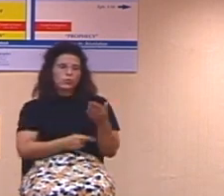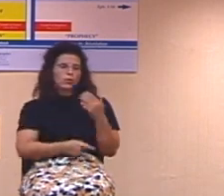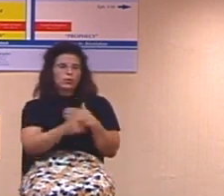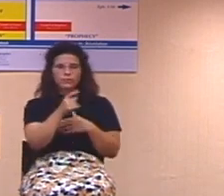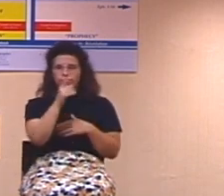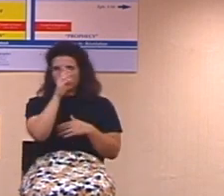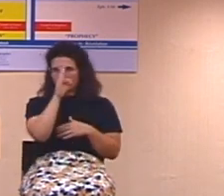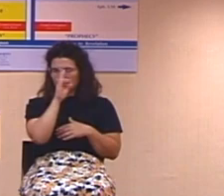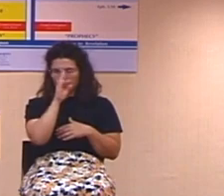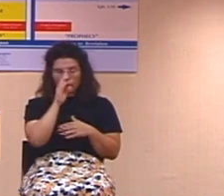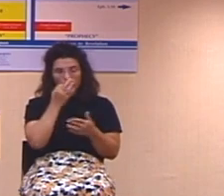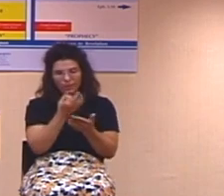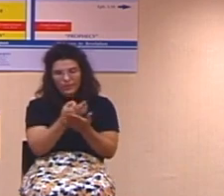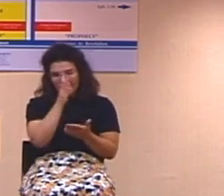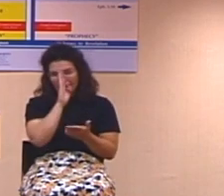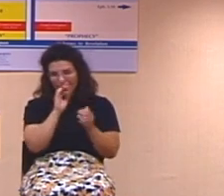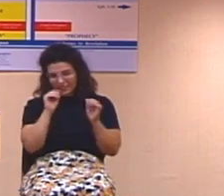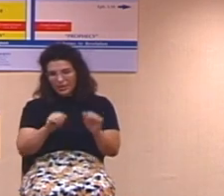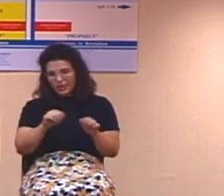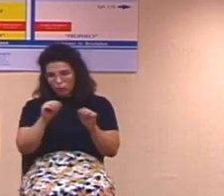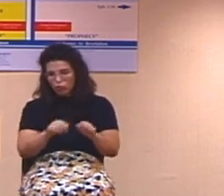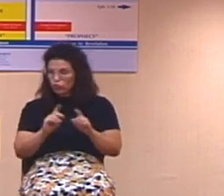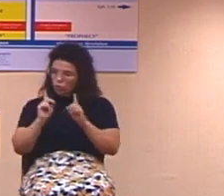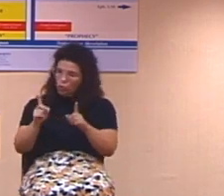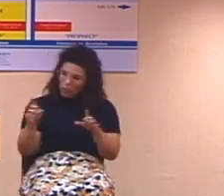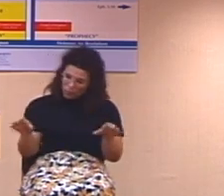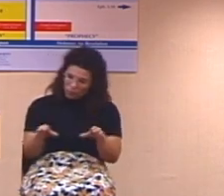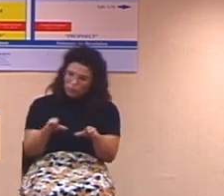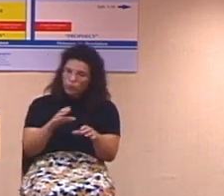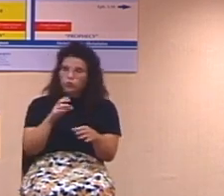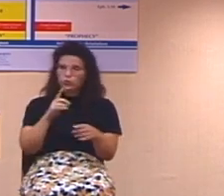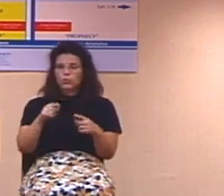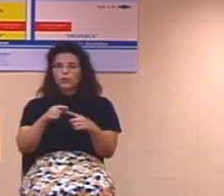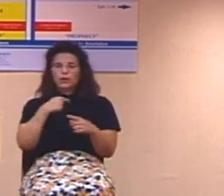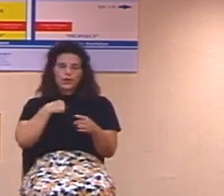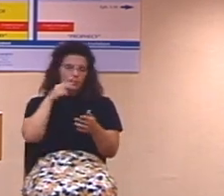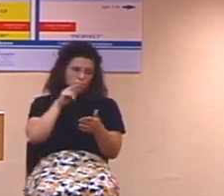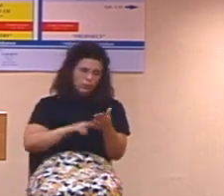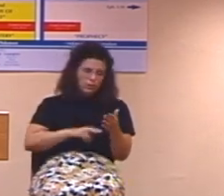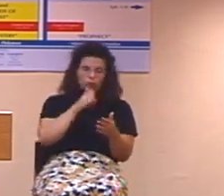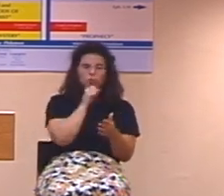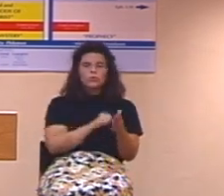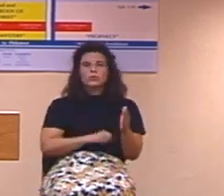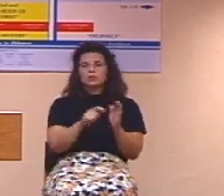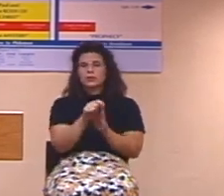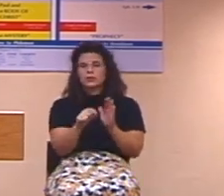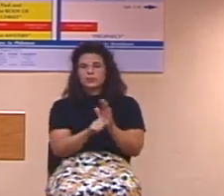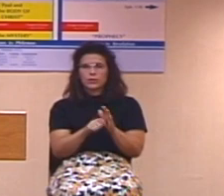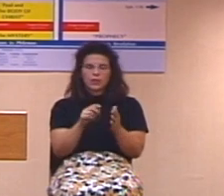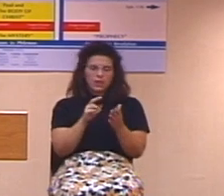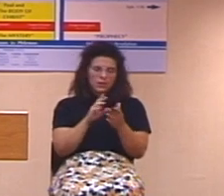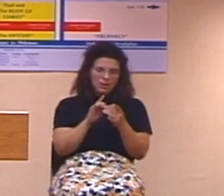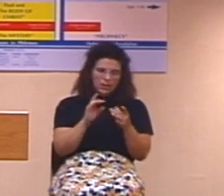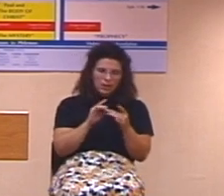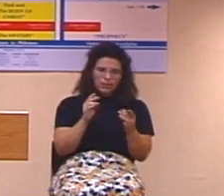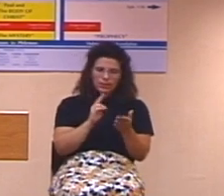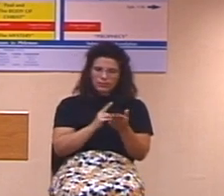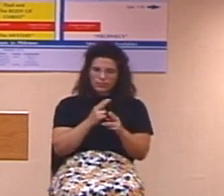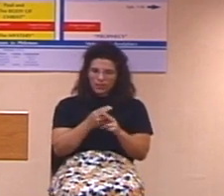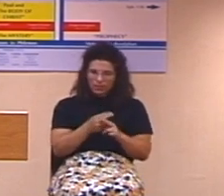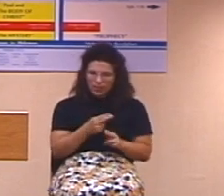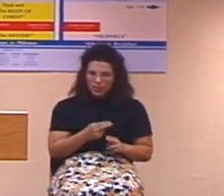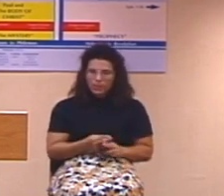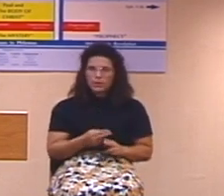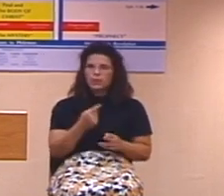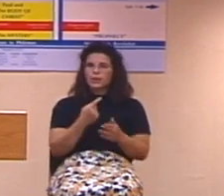and the fact that God's able to go and to do. So you know what? When I read the Old Testament and I start claiming, naming it and claiming it, guess what's going to